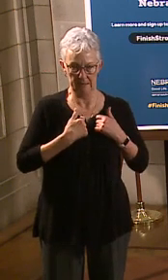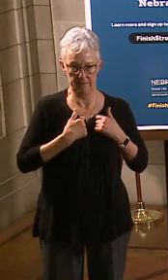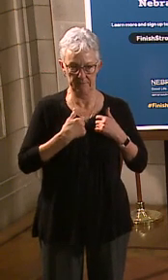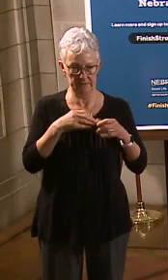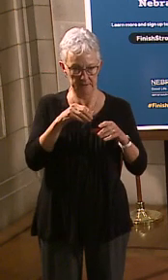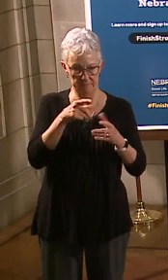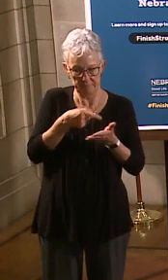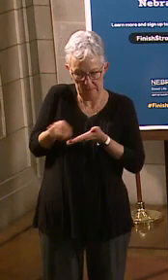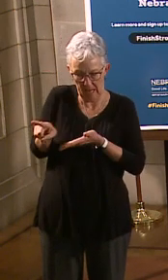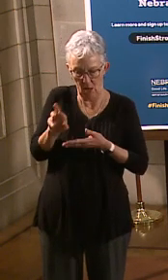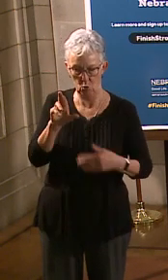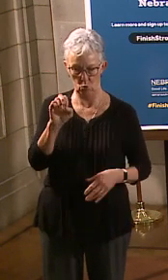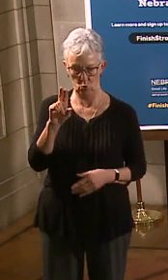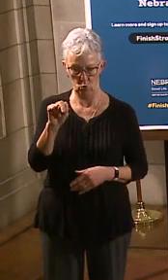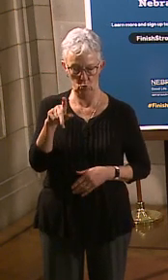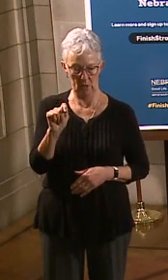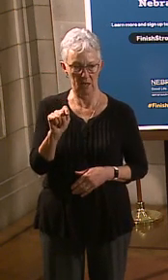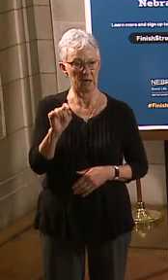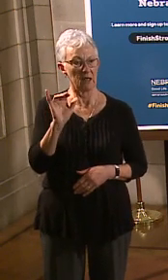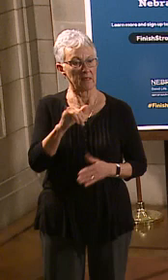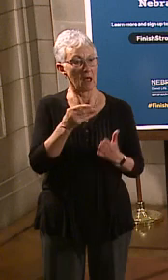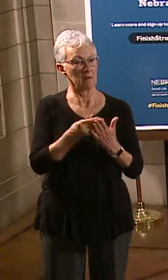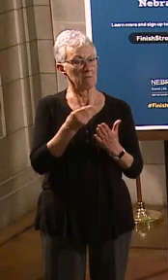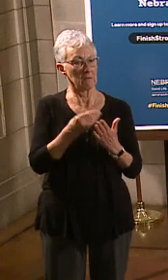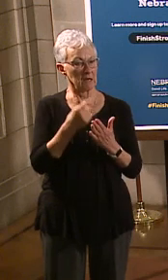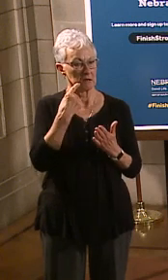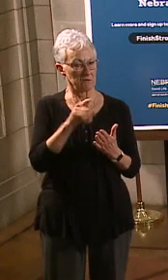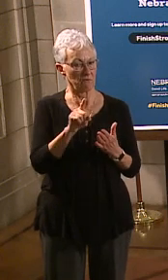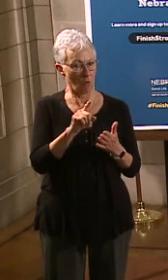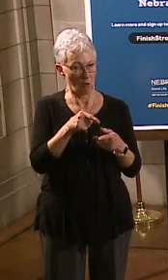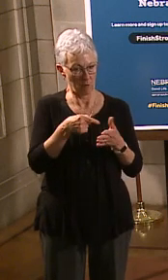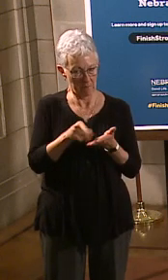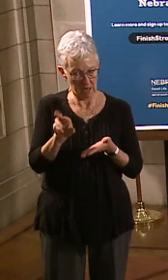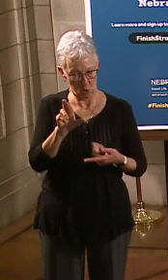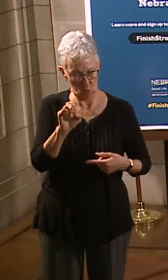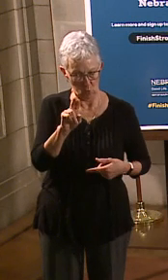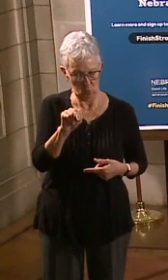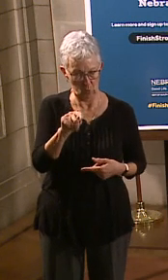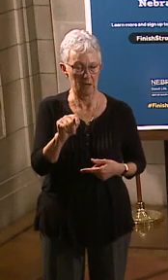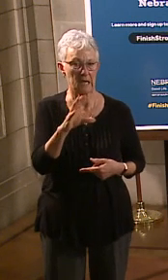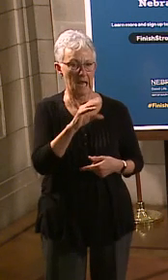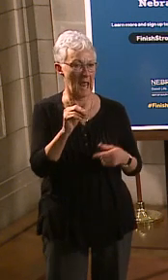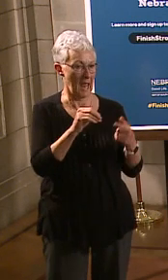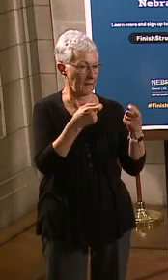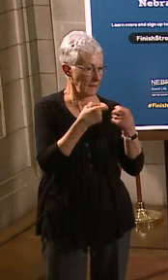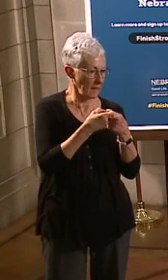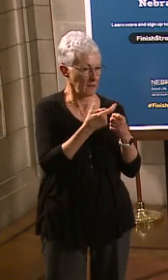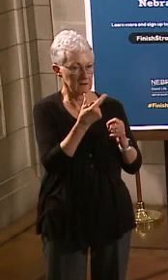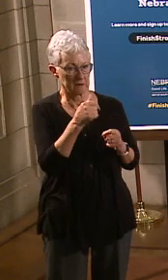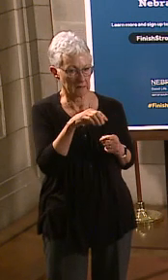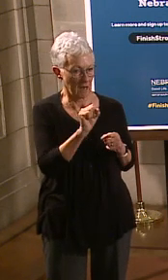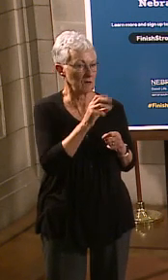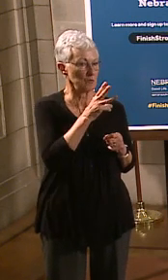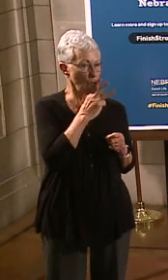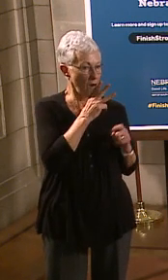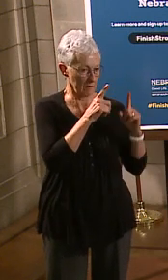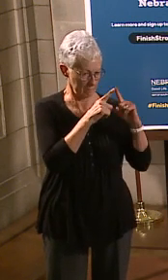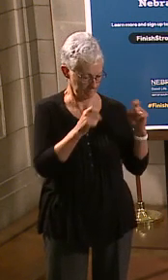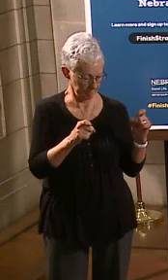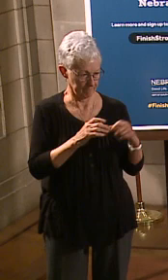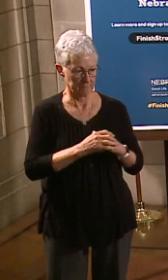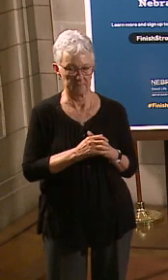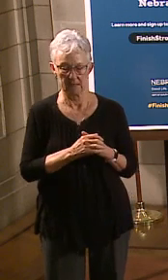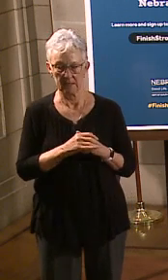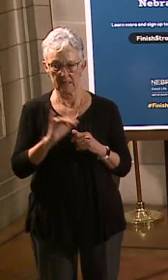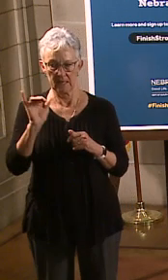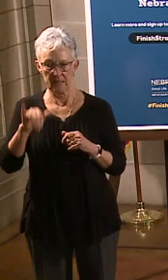and utilities for eligible tenants if they're struggling with their payments due to COVID-19 related financial hardship. When the state kicked off its program